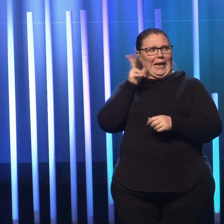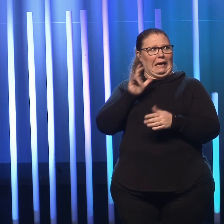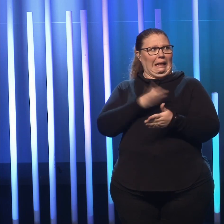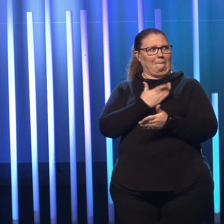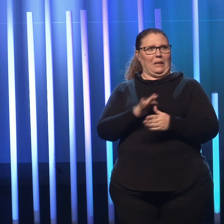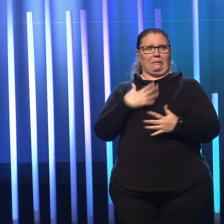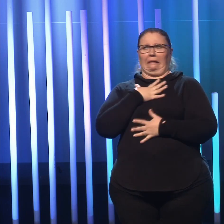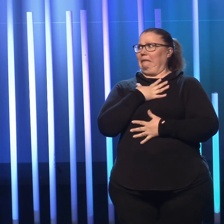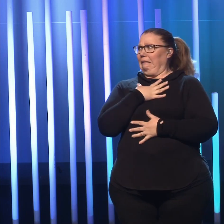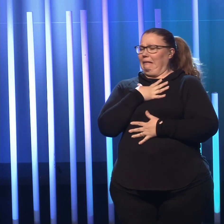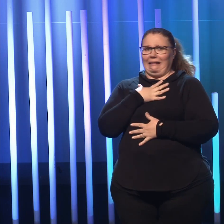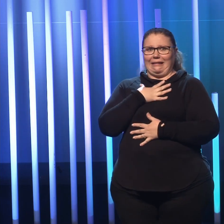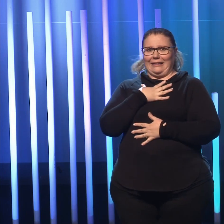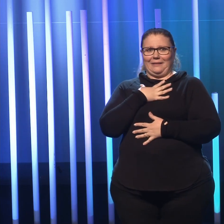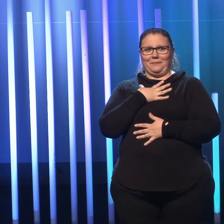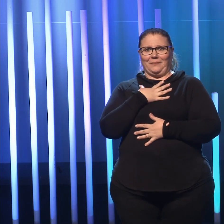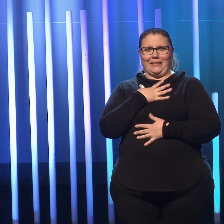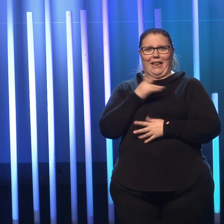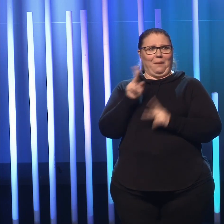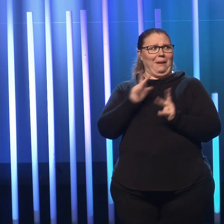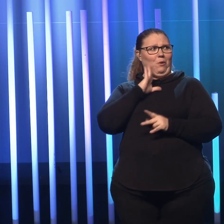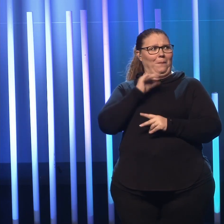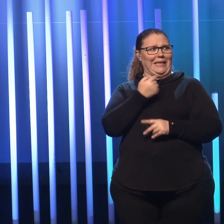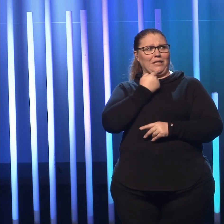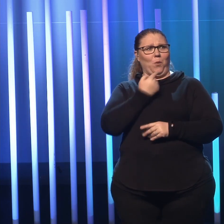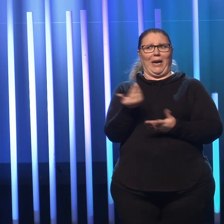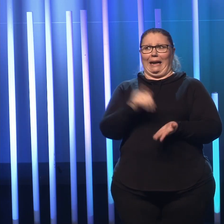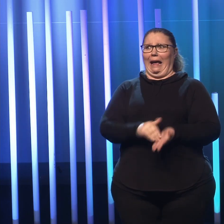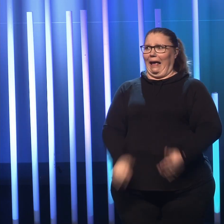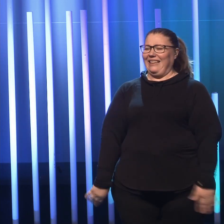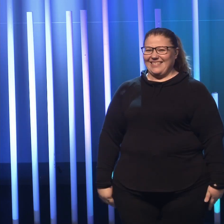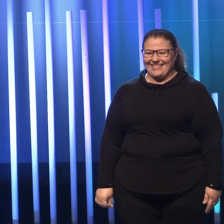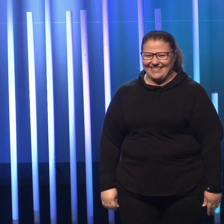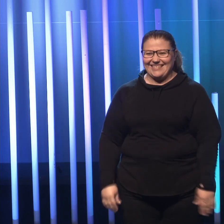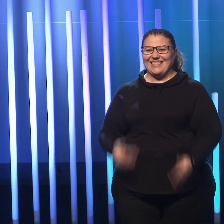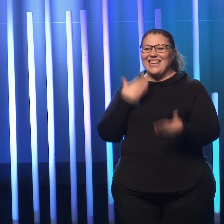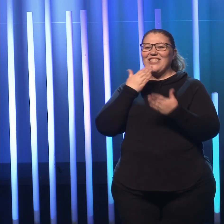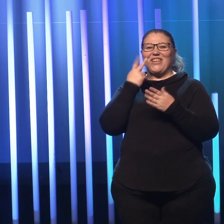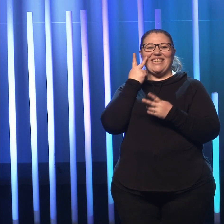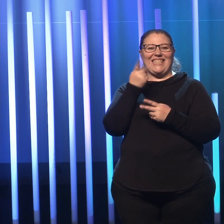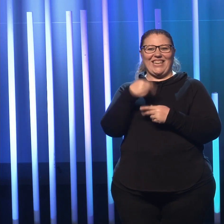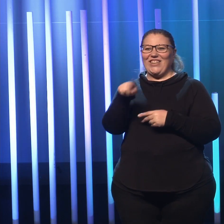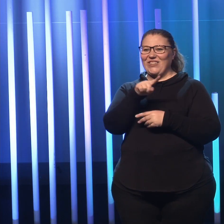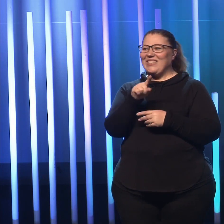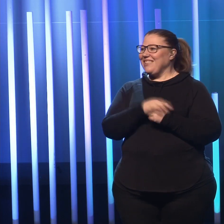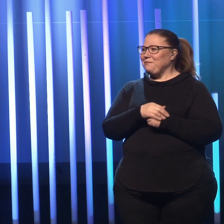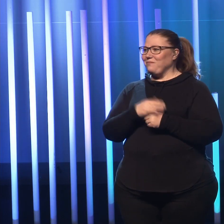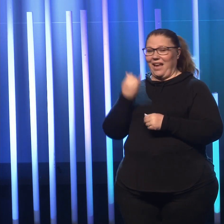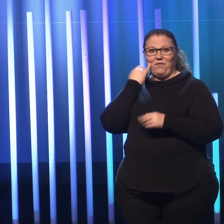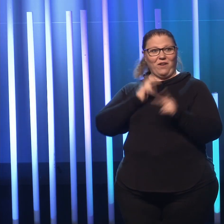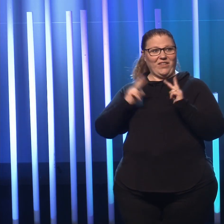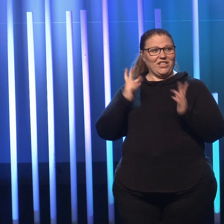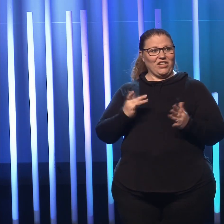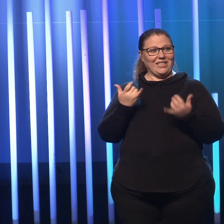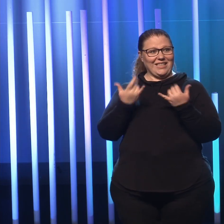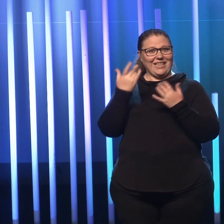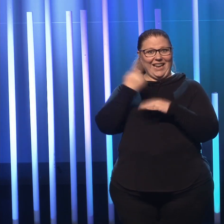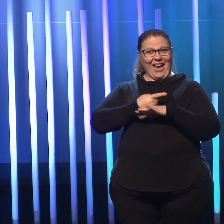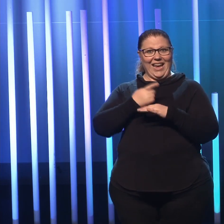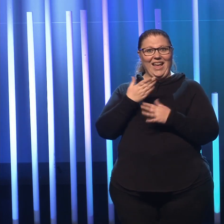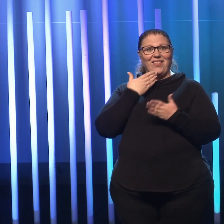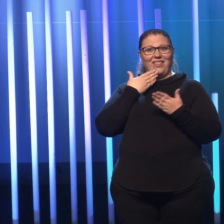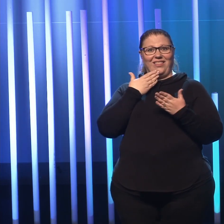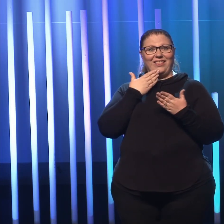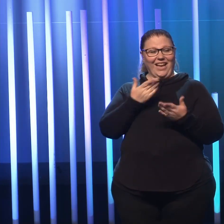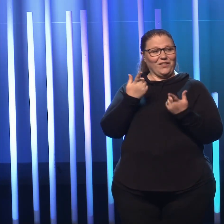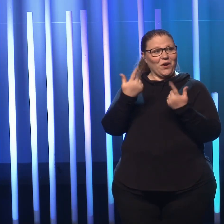gosh, they're going to be so disappointed yet again. It's good to see you today. Hey, if you're a guest this morning, thanks for being here. Thanks for staying through,